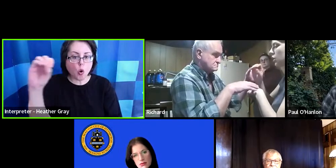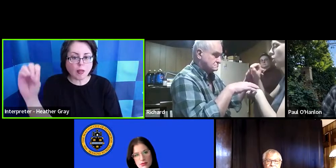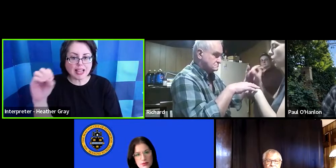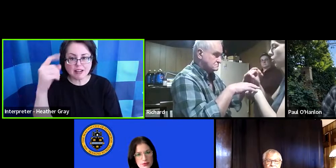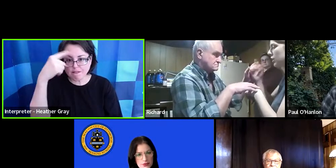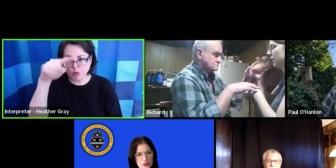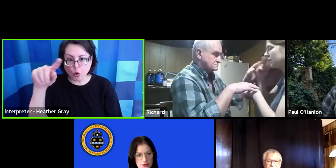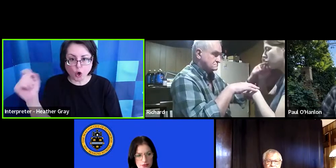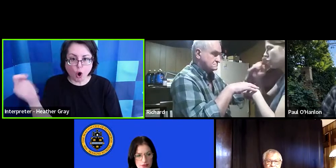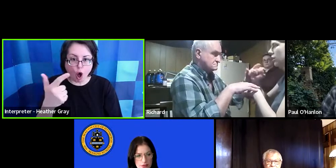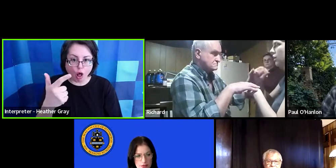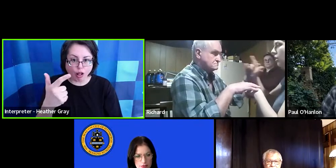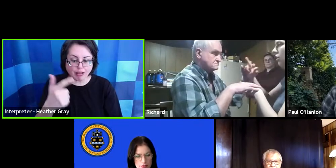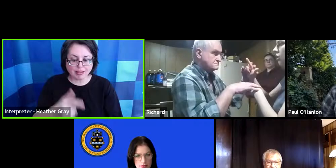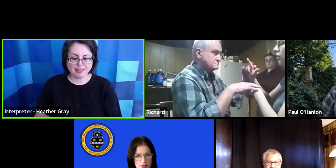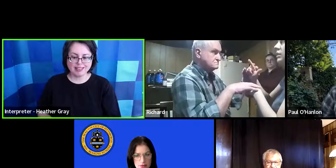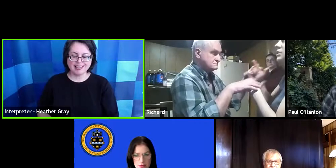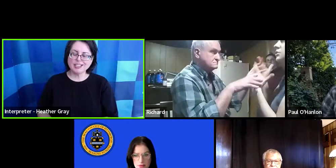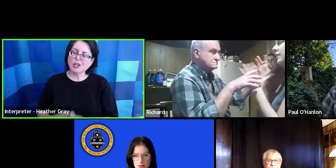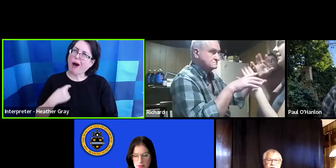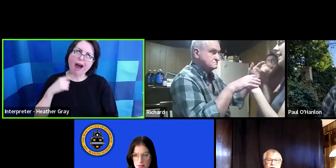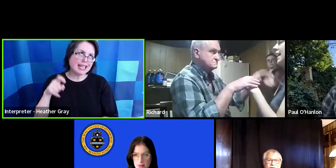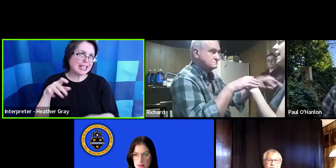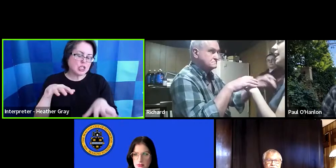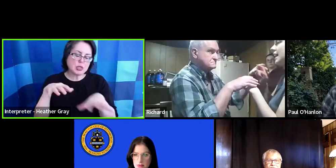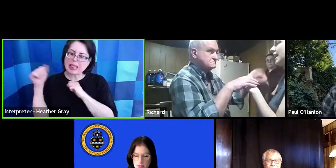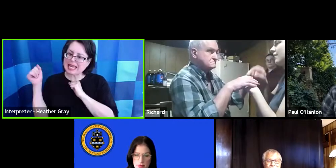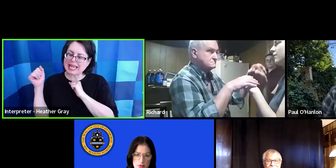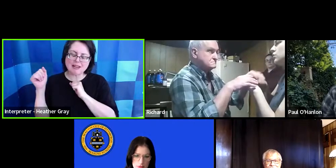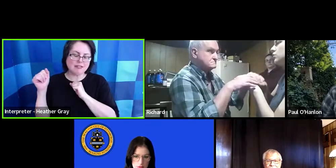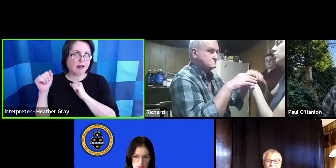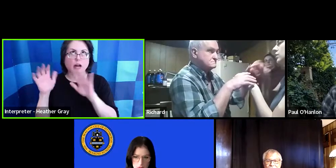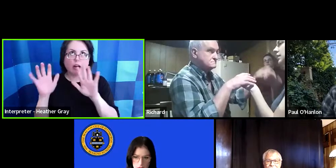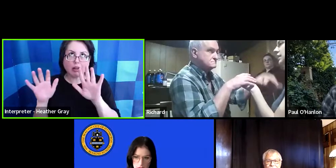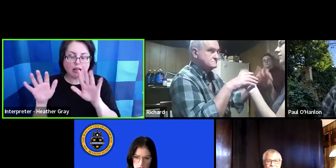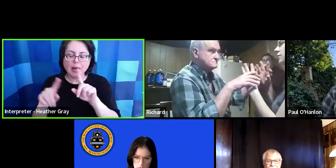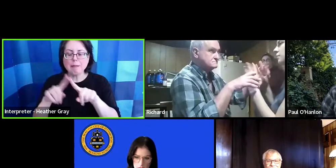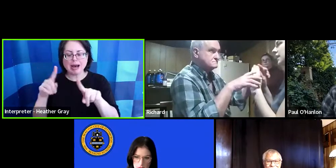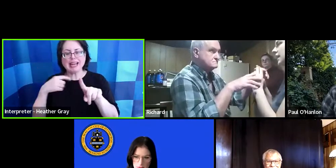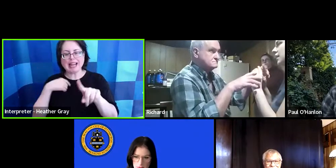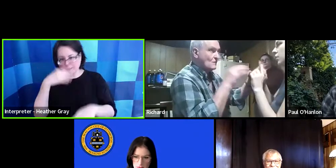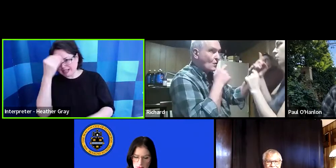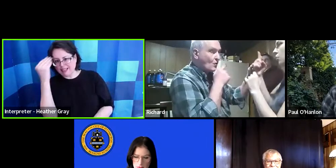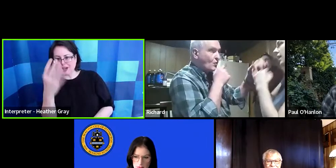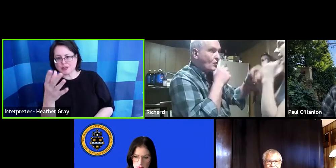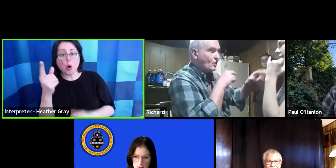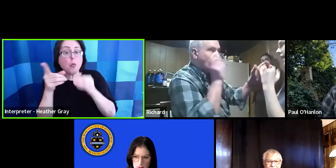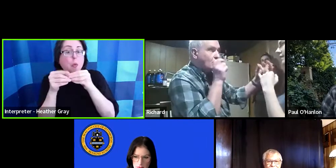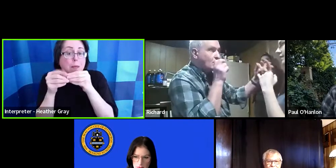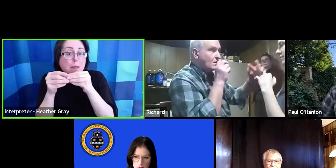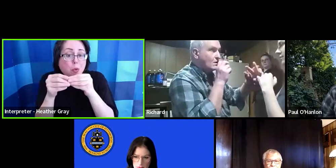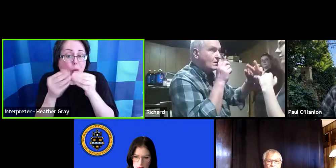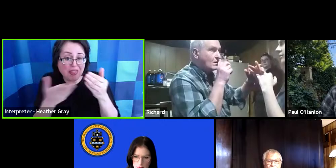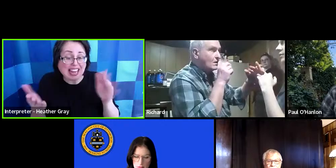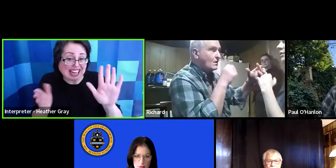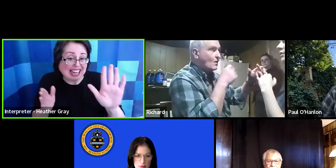say there. And I know I'm going to have to jump off the call, but let me just put one other point in here, because I know you're going to talk about the